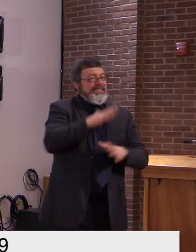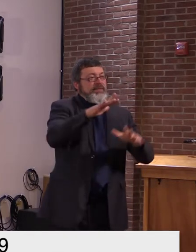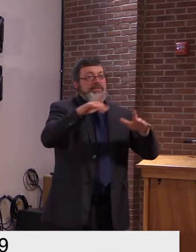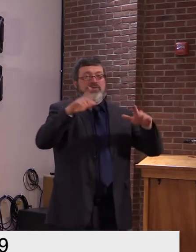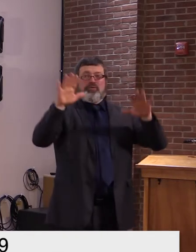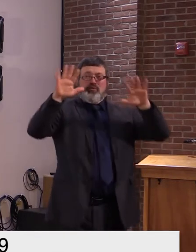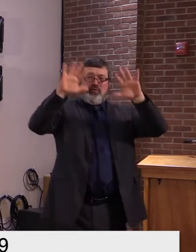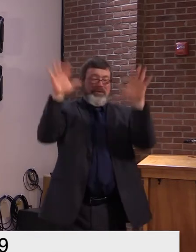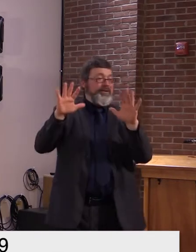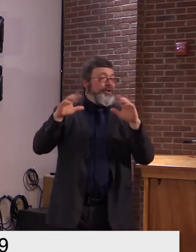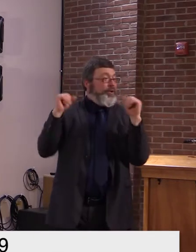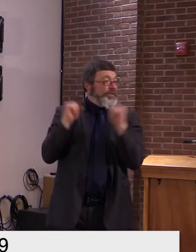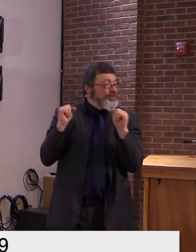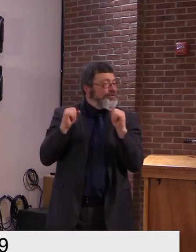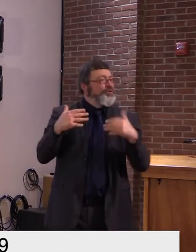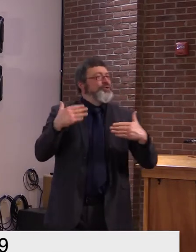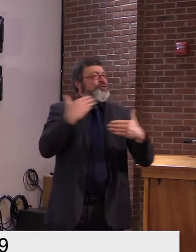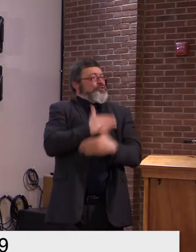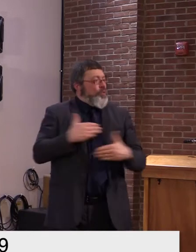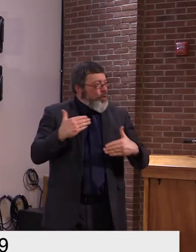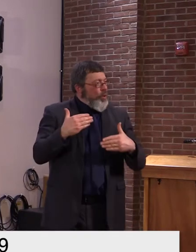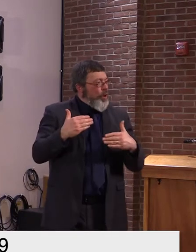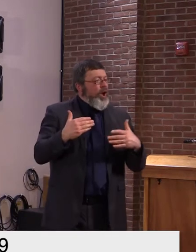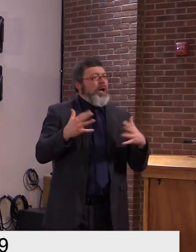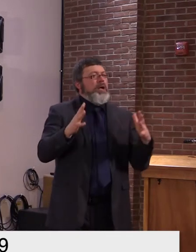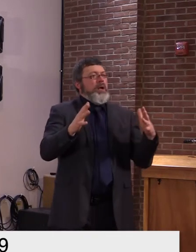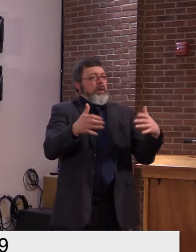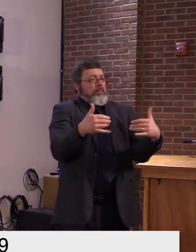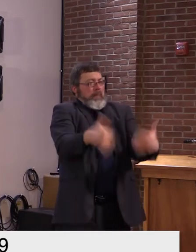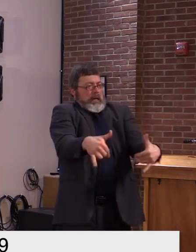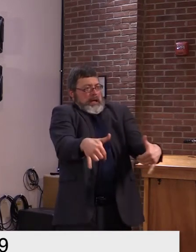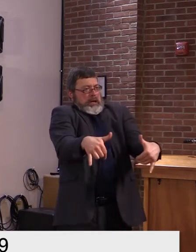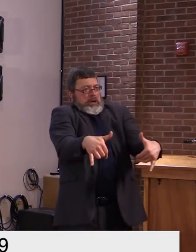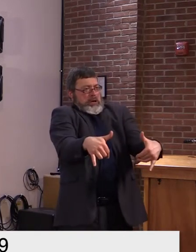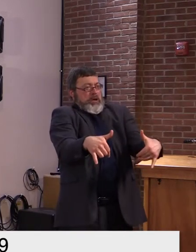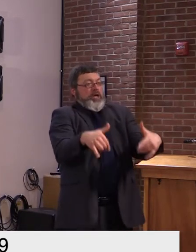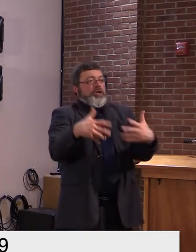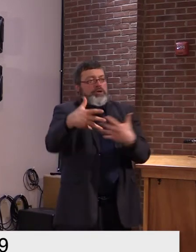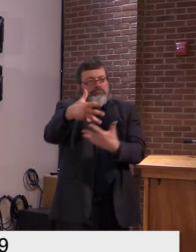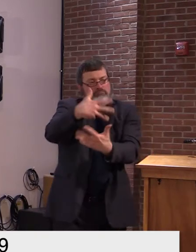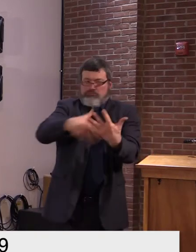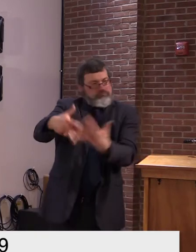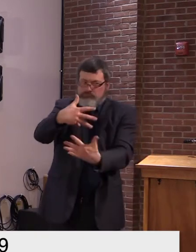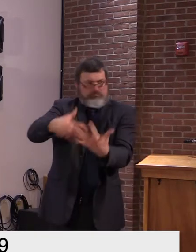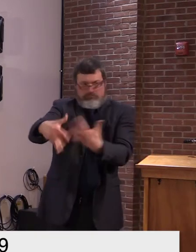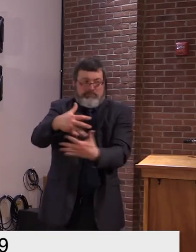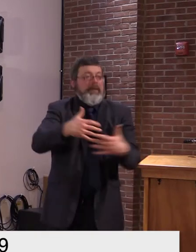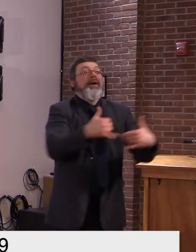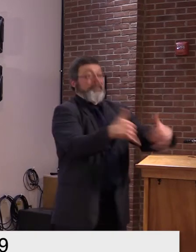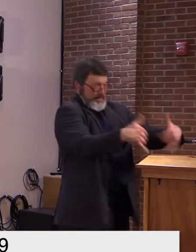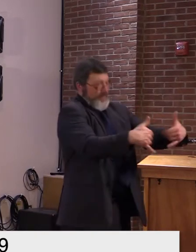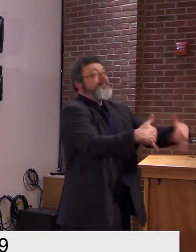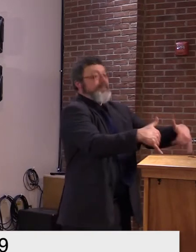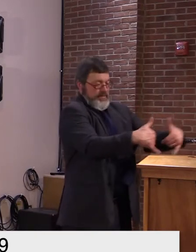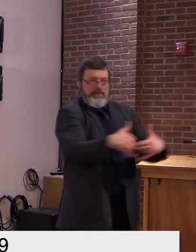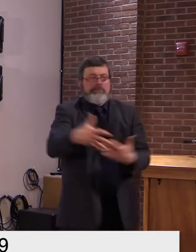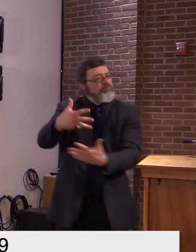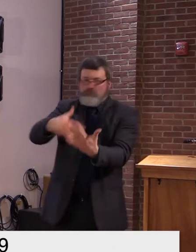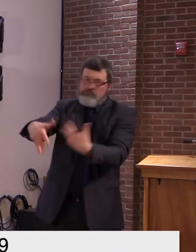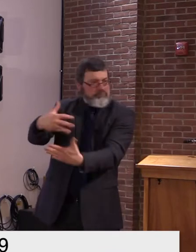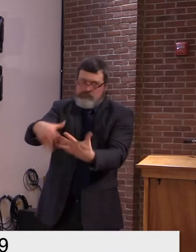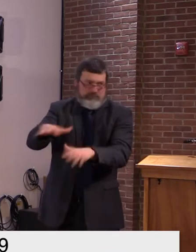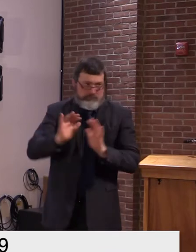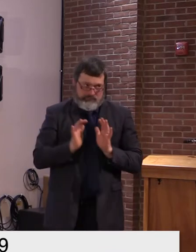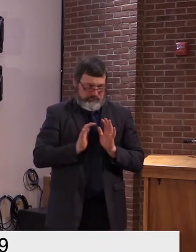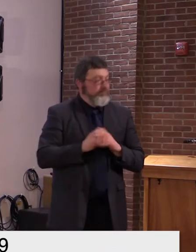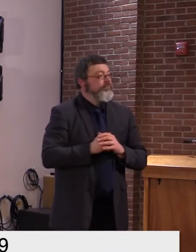offer. This is what always helps Vermonters get through the winter, and this year should be no different. We can